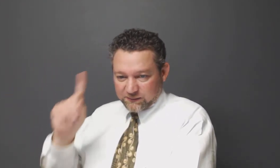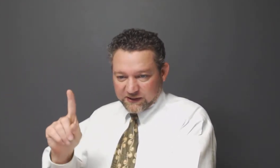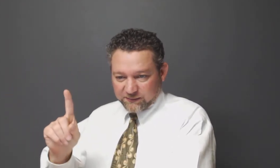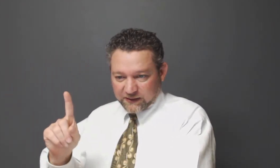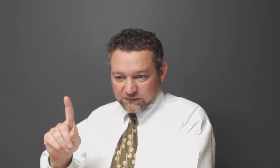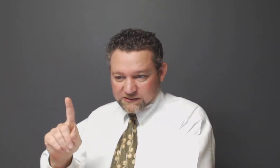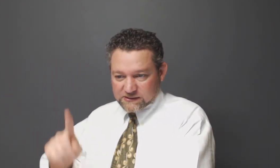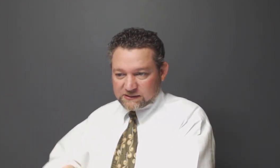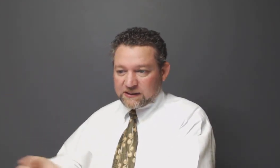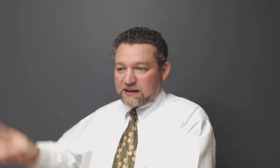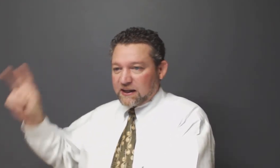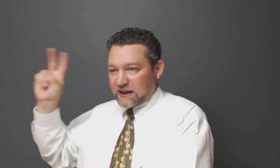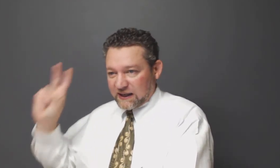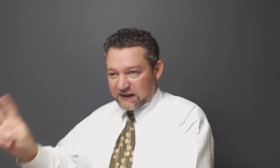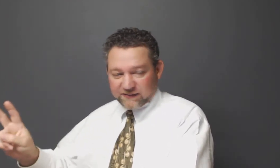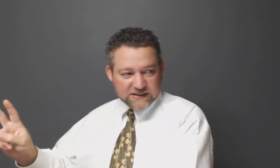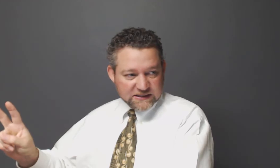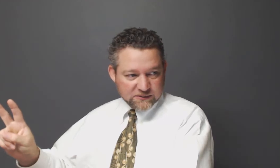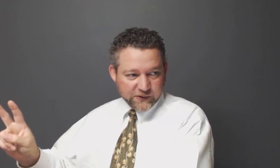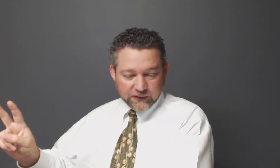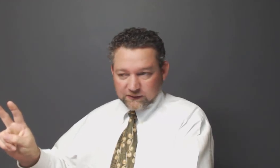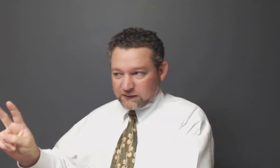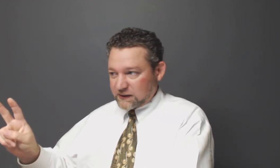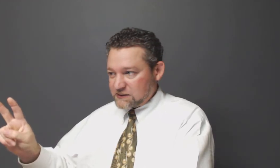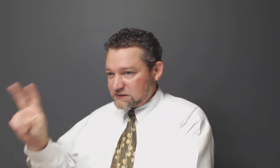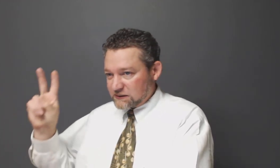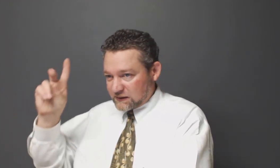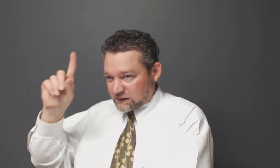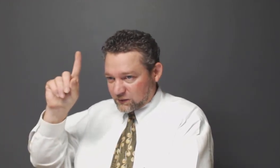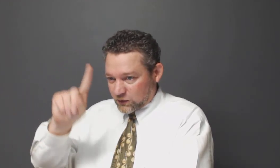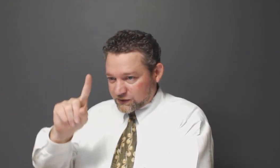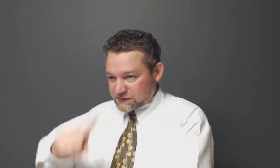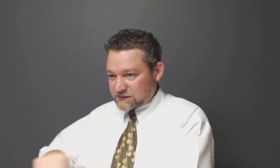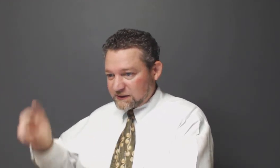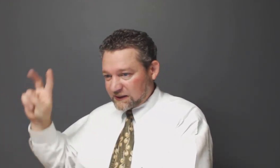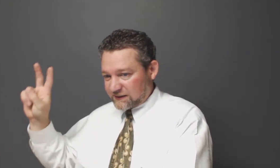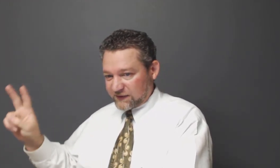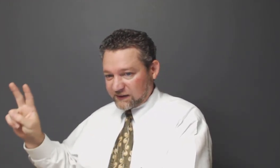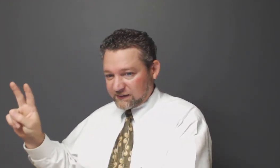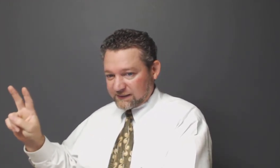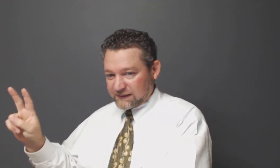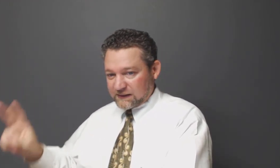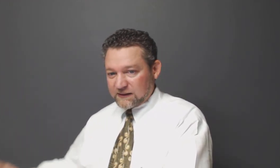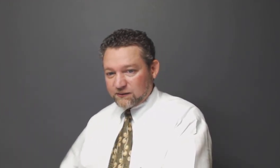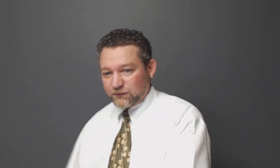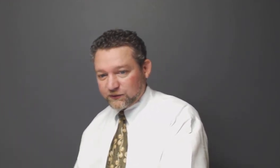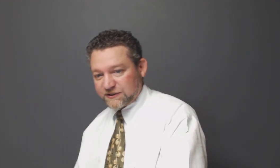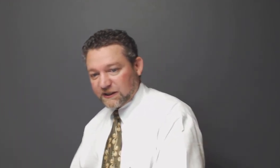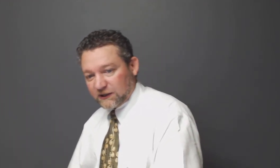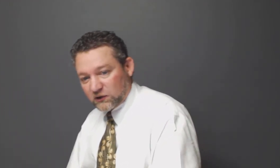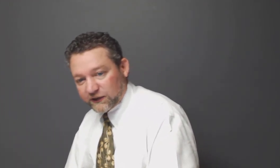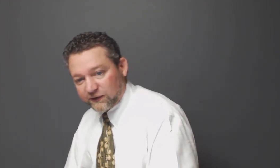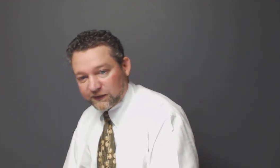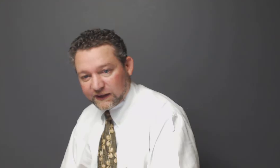keep the commandments, and have the testimony, that is, works and faith. We'll see it a little clearer in the